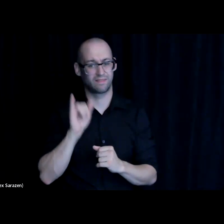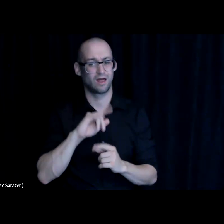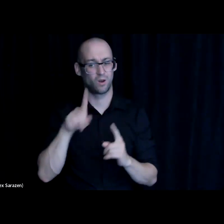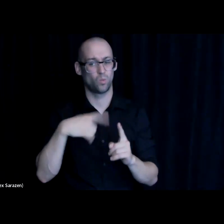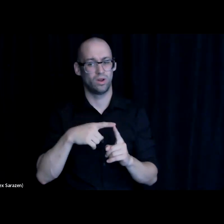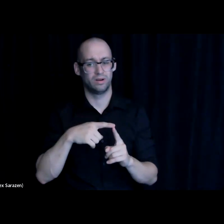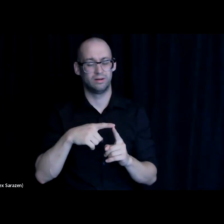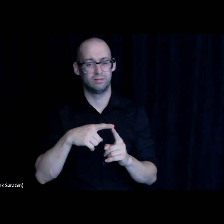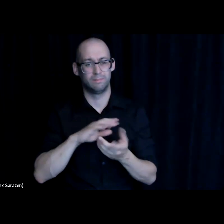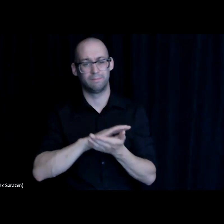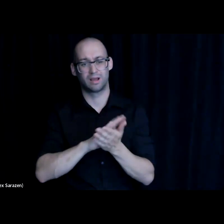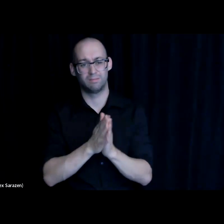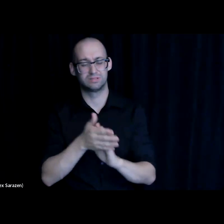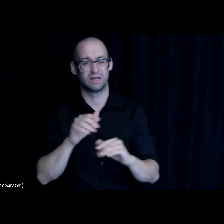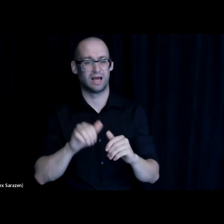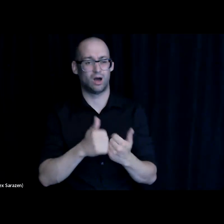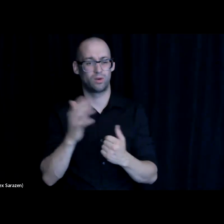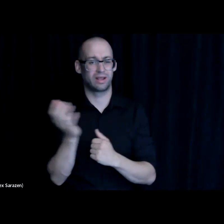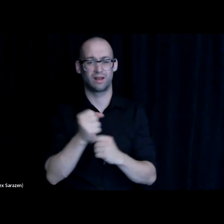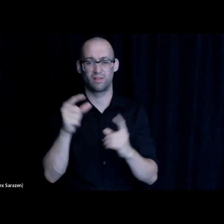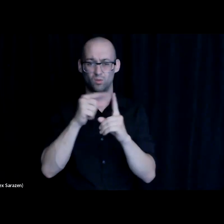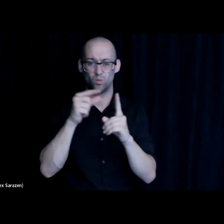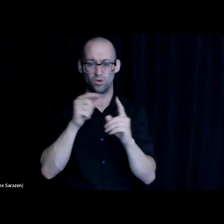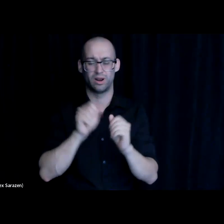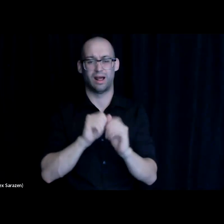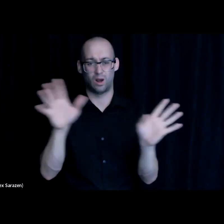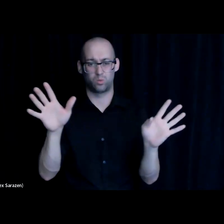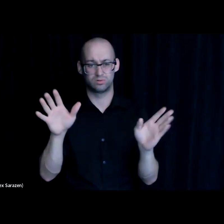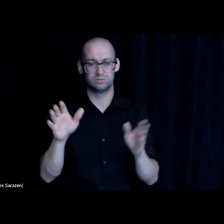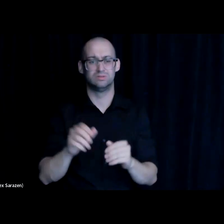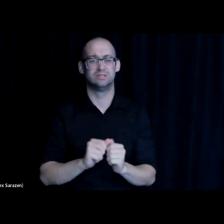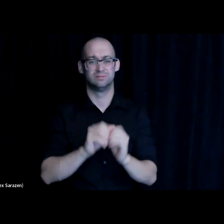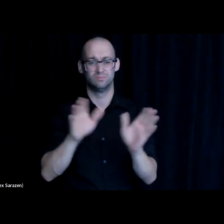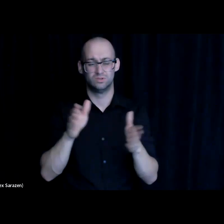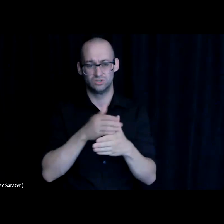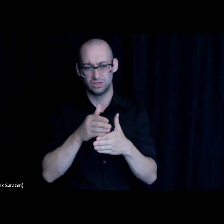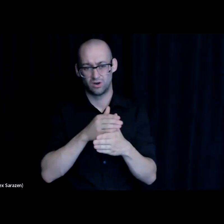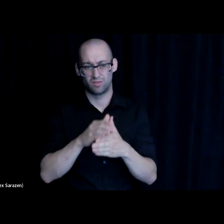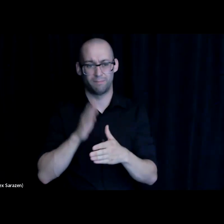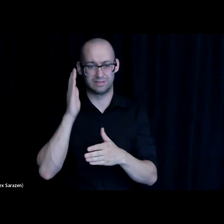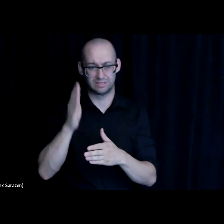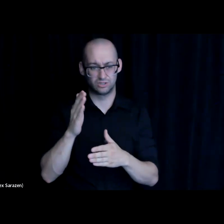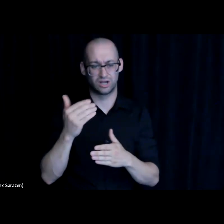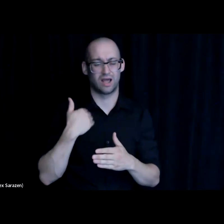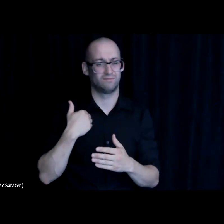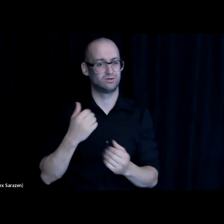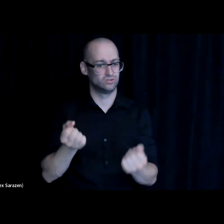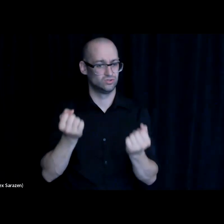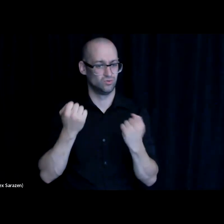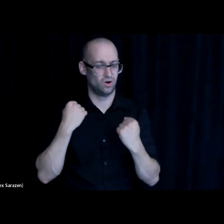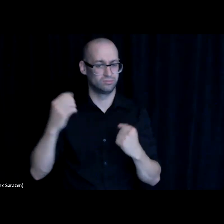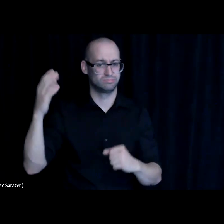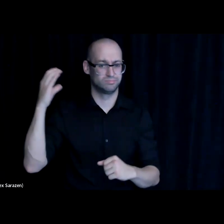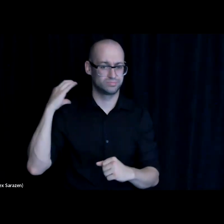to how do we get the word out, how do you spread the message? It's important to have a strong executive champion, but what's